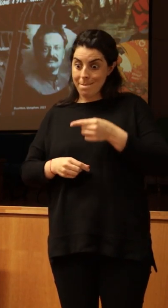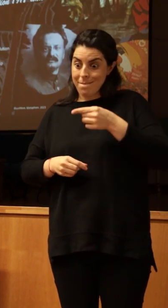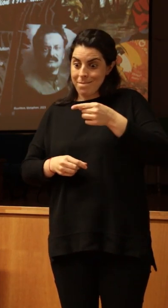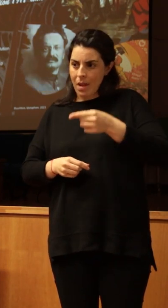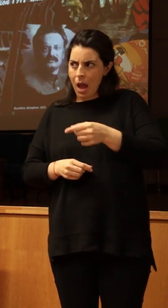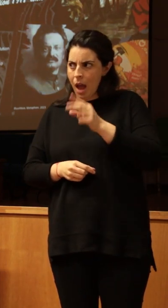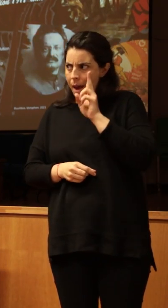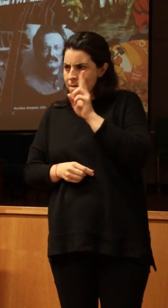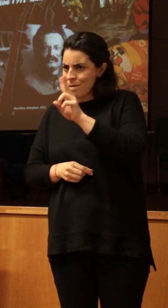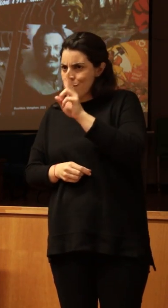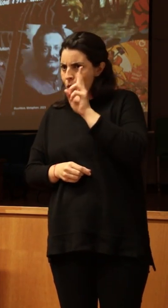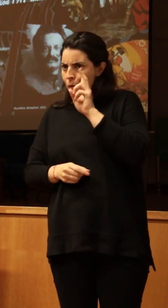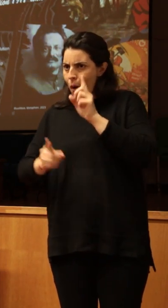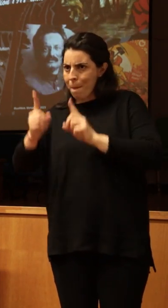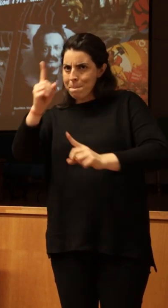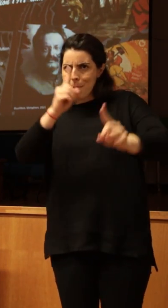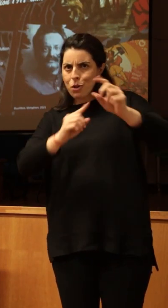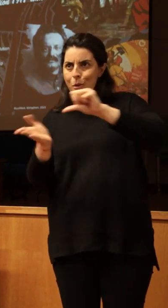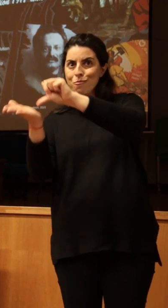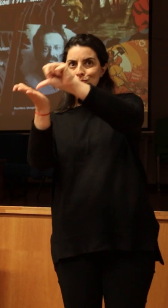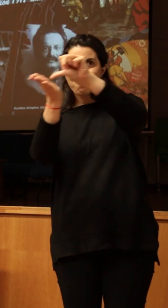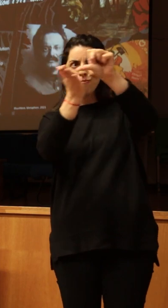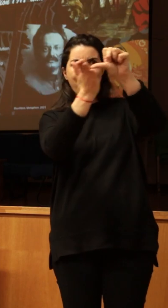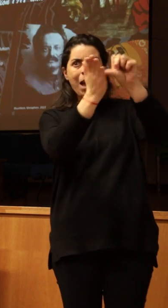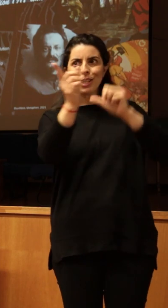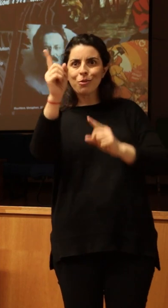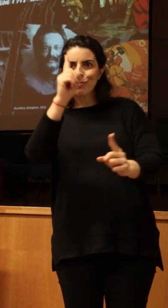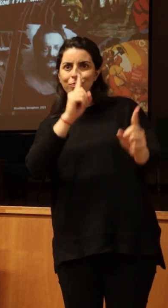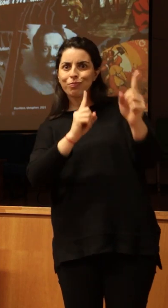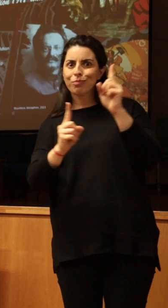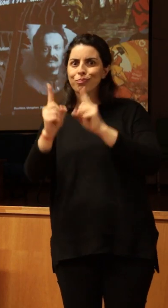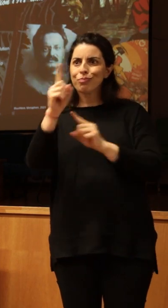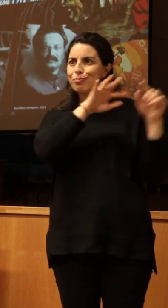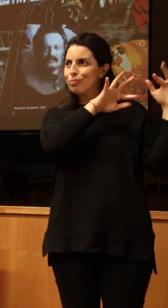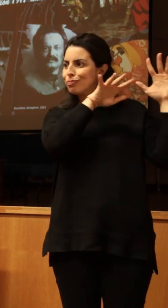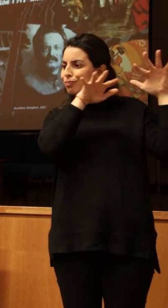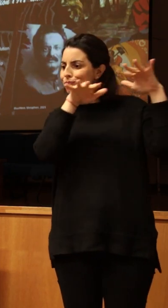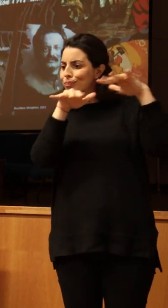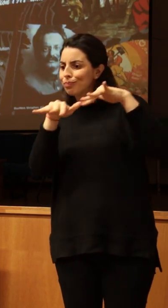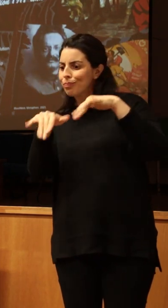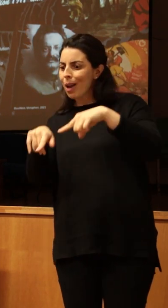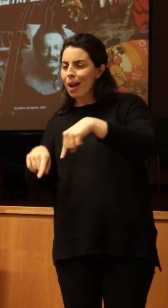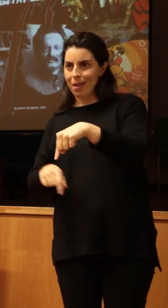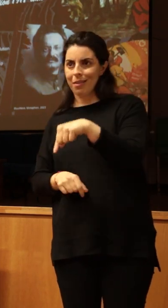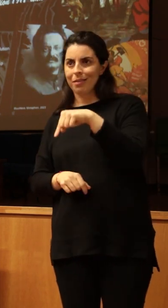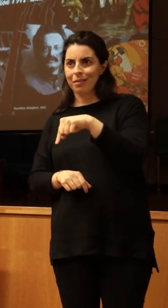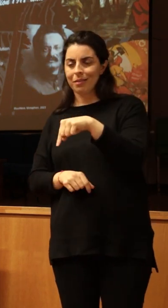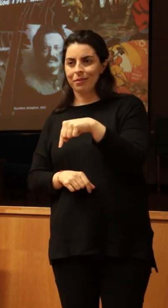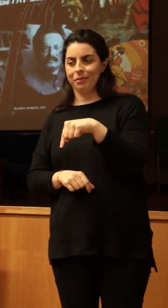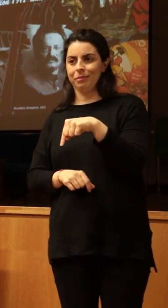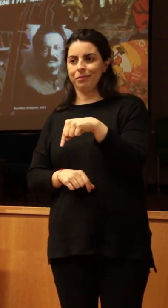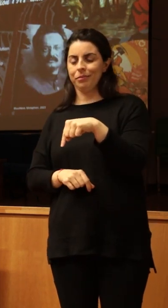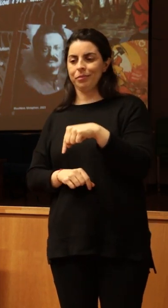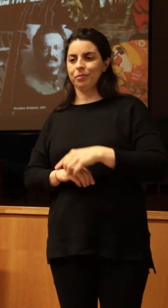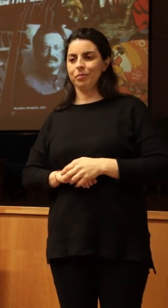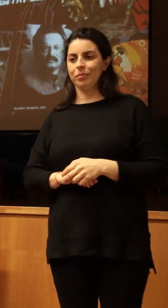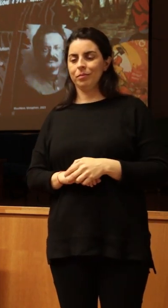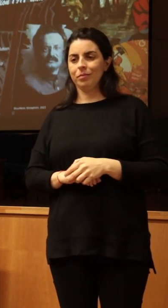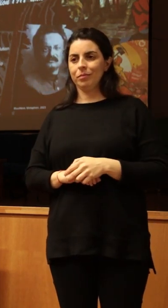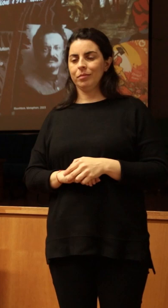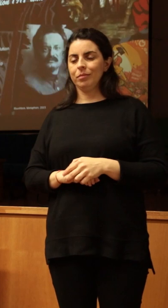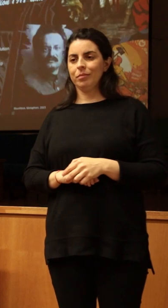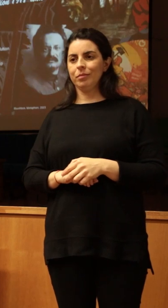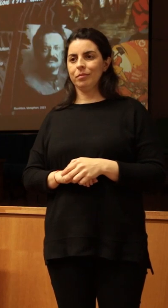muchos inmigrantes antes de la revolución, before the revolution, as. Before there were a lot of Russian, young Russian intellectuals